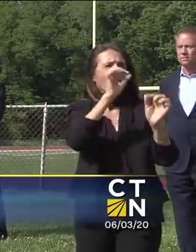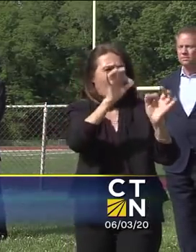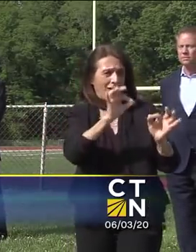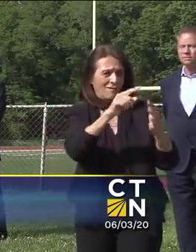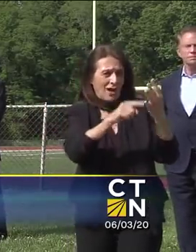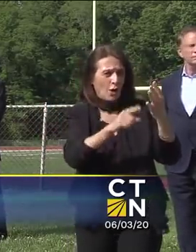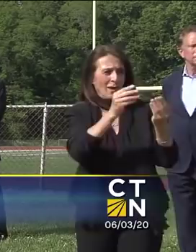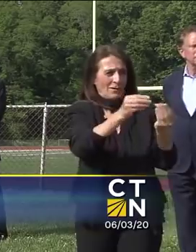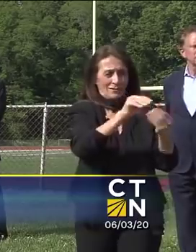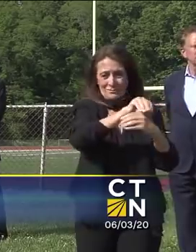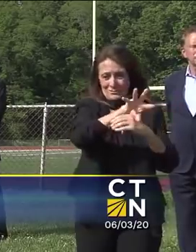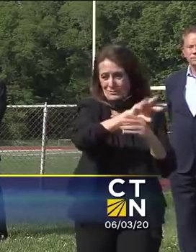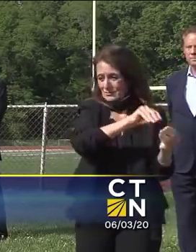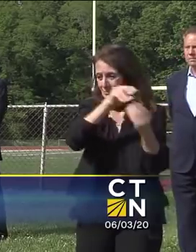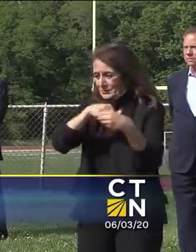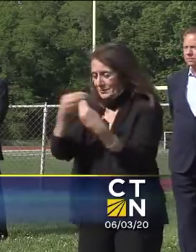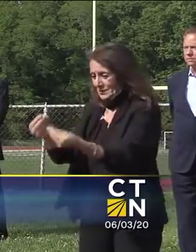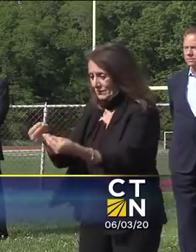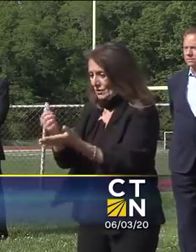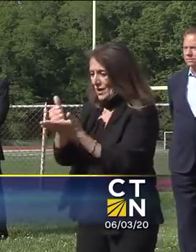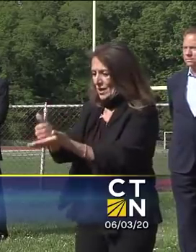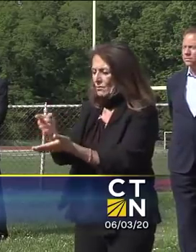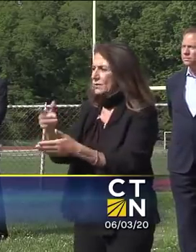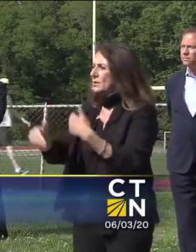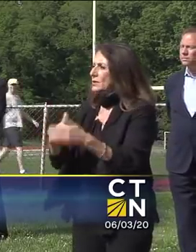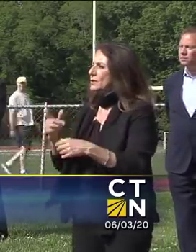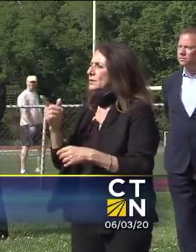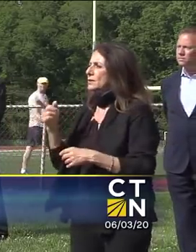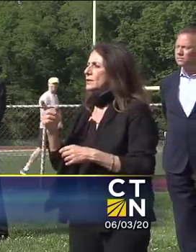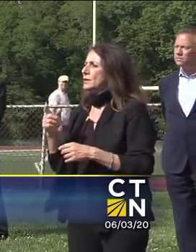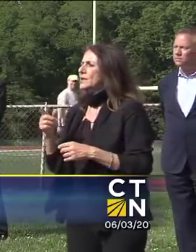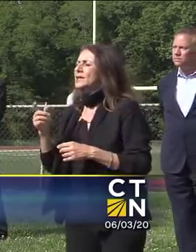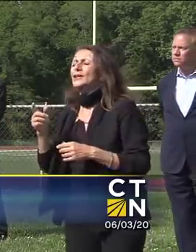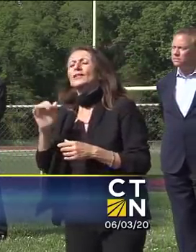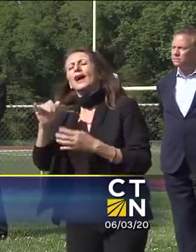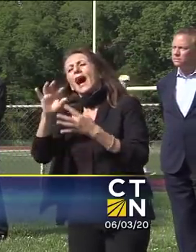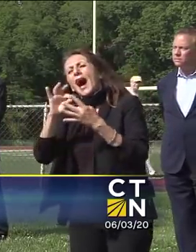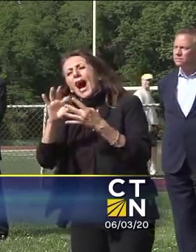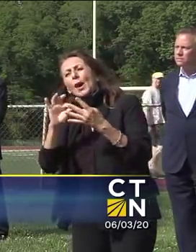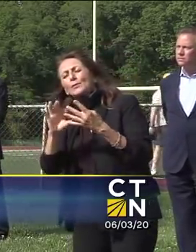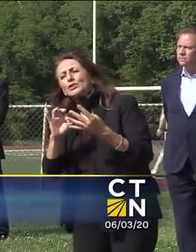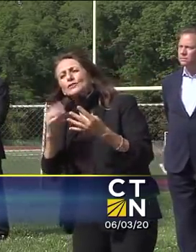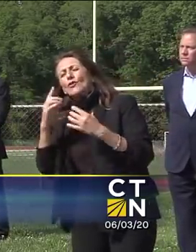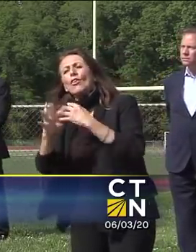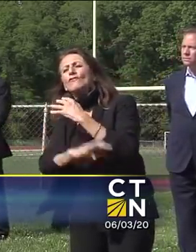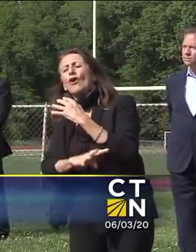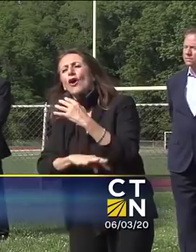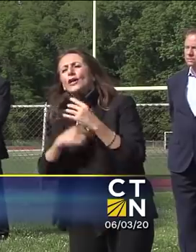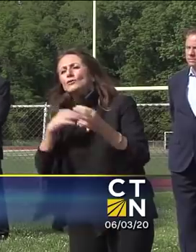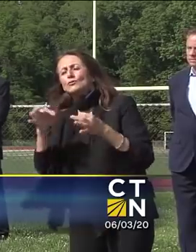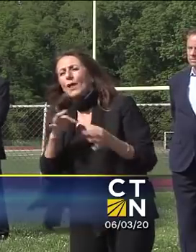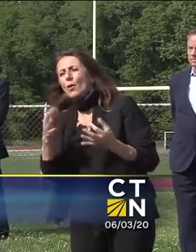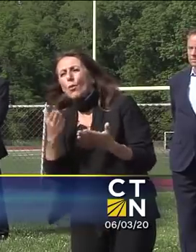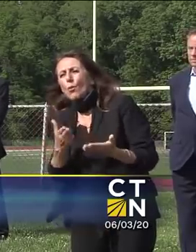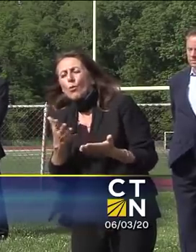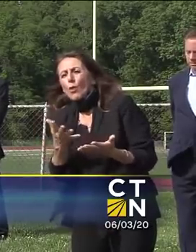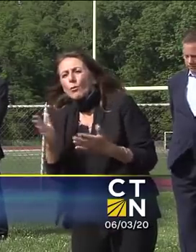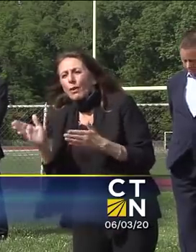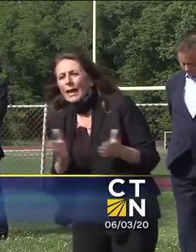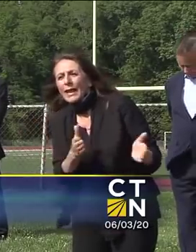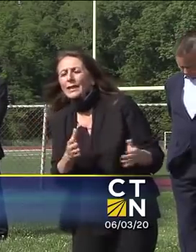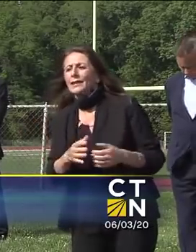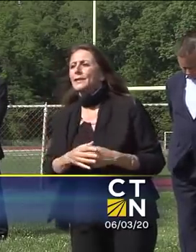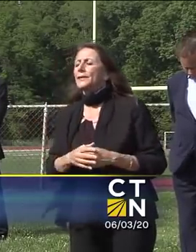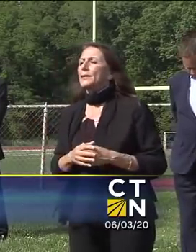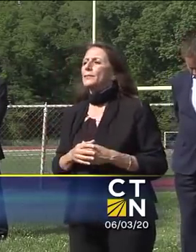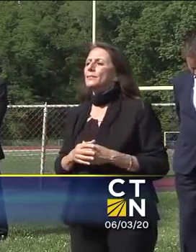students. What was your question? Can you share what some of these options are that you are looking for the fall right now? Well, we've been looking